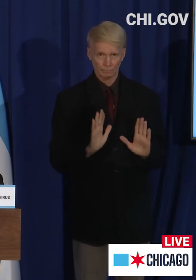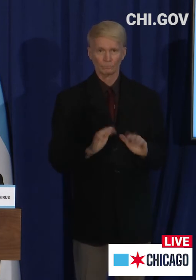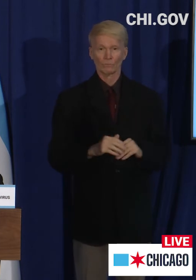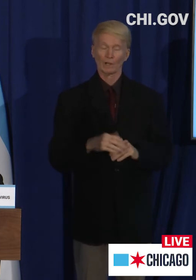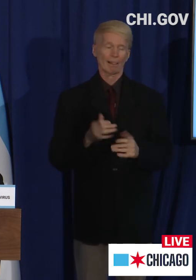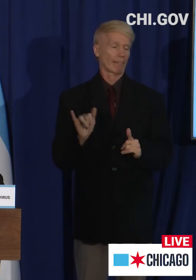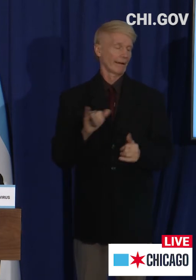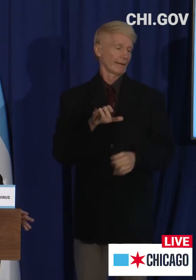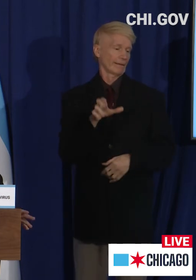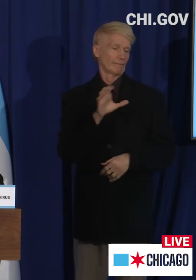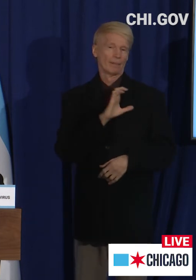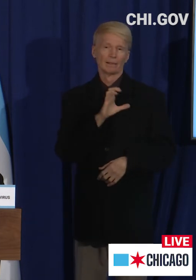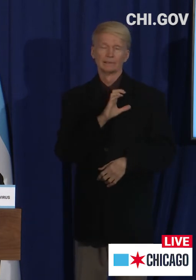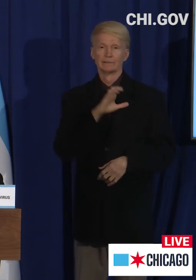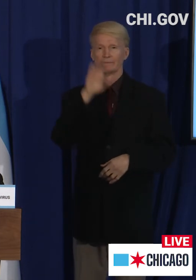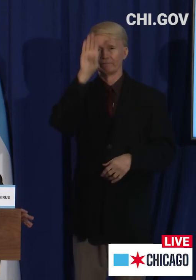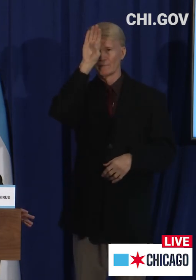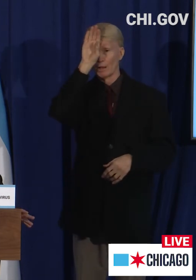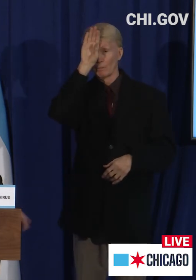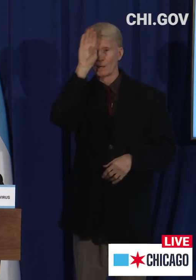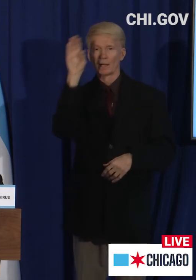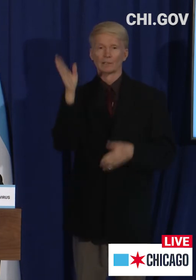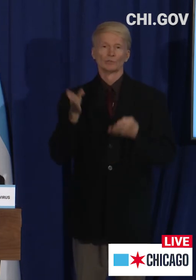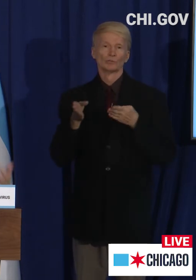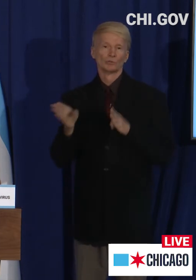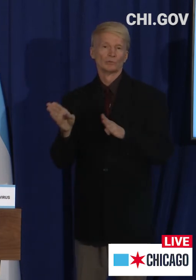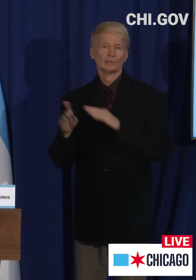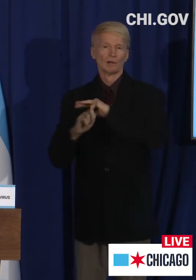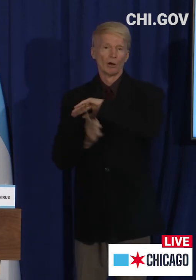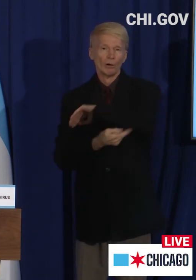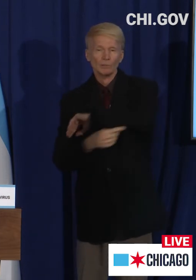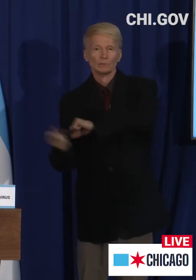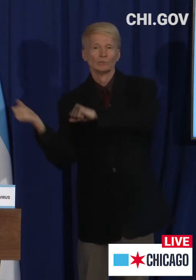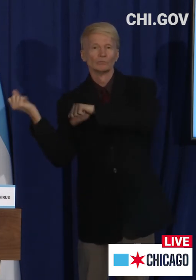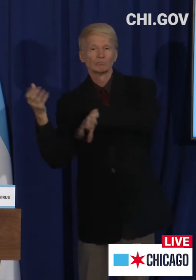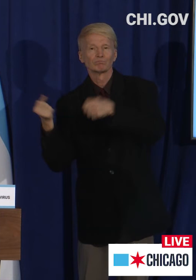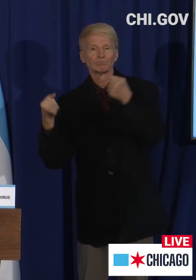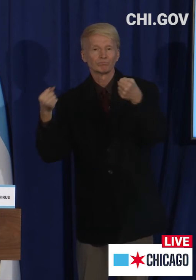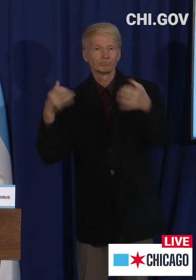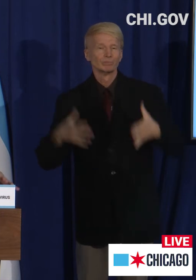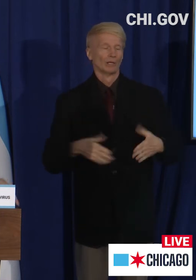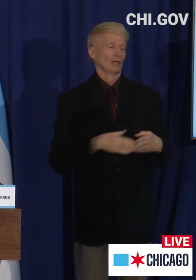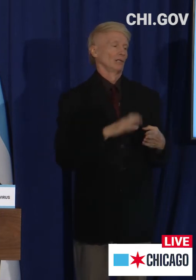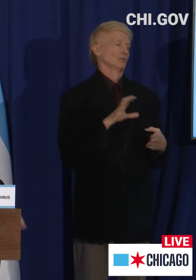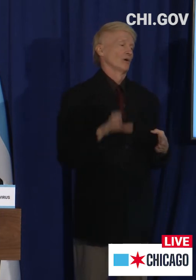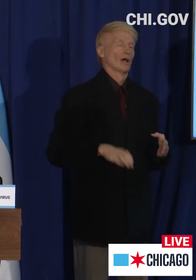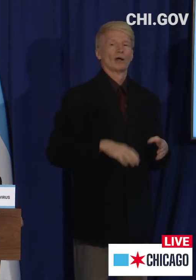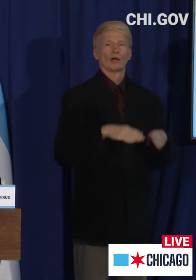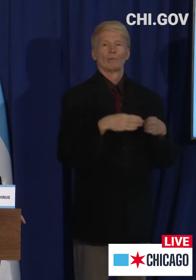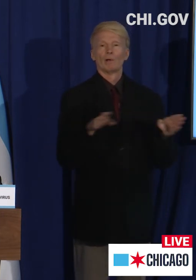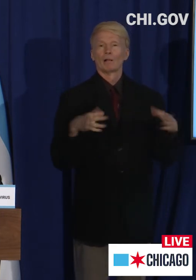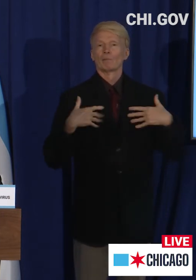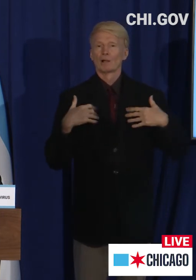officers, firefighters, streets and sanitation workers, Chicago Department of Public Health employees, every